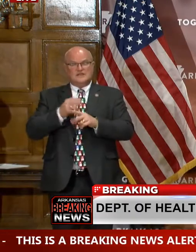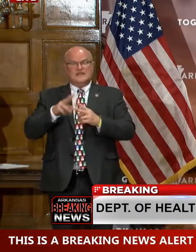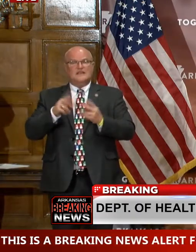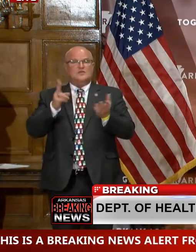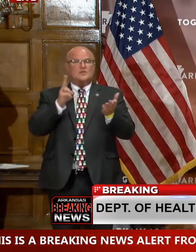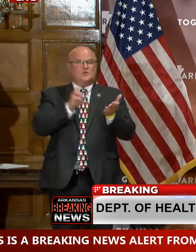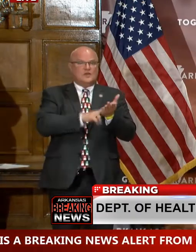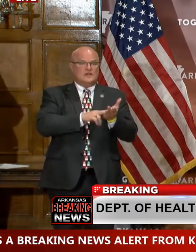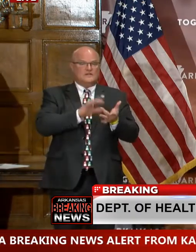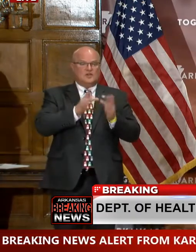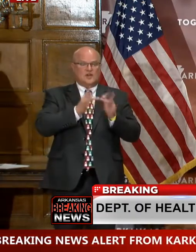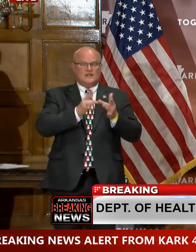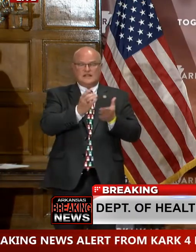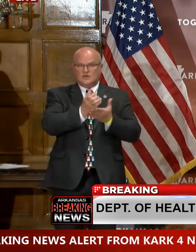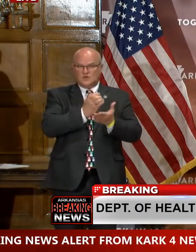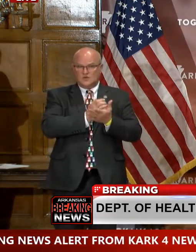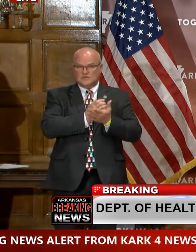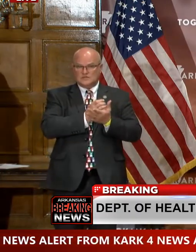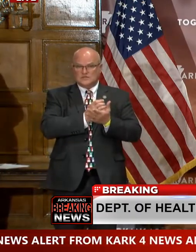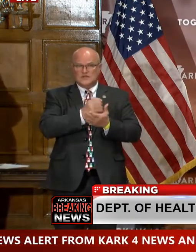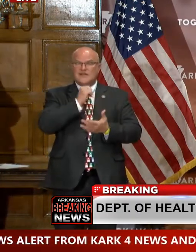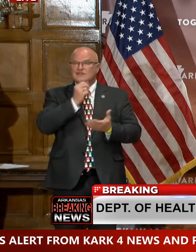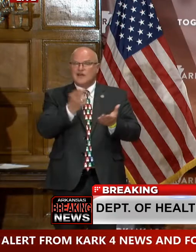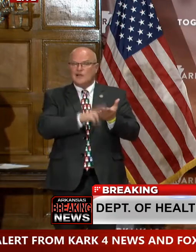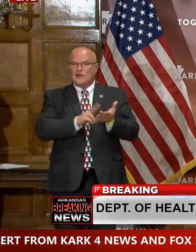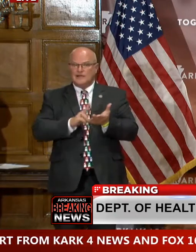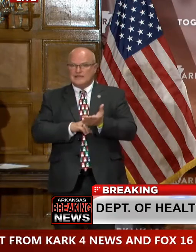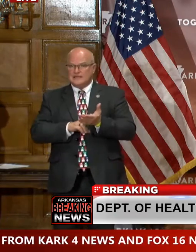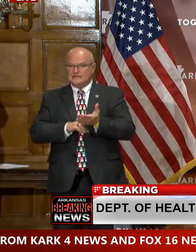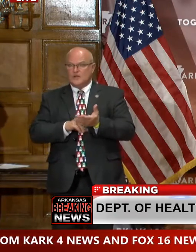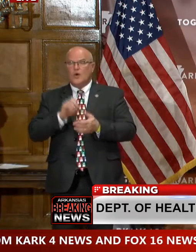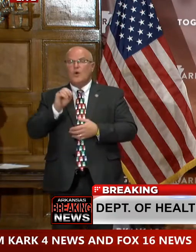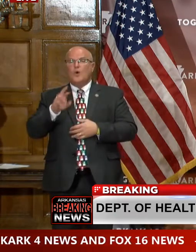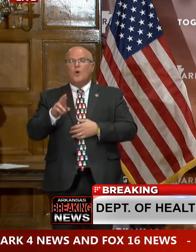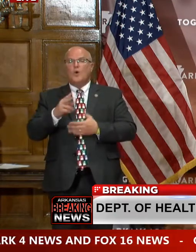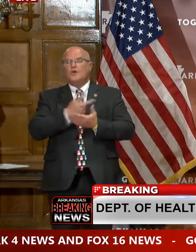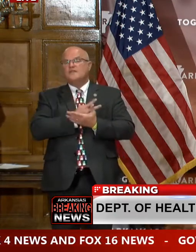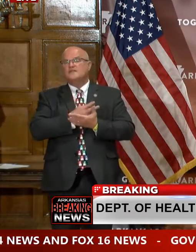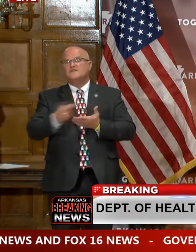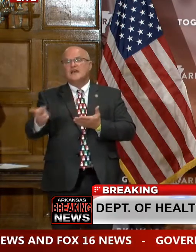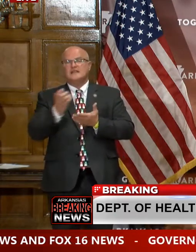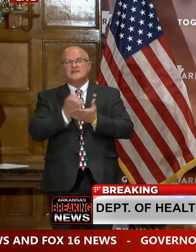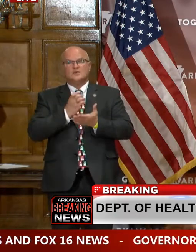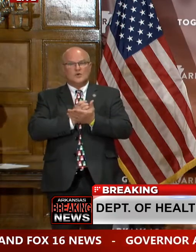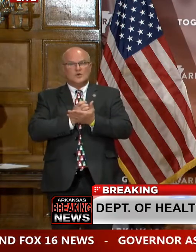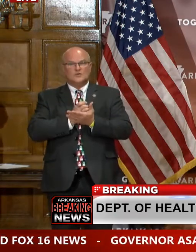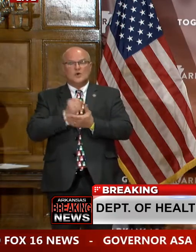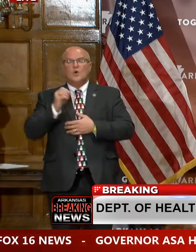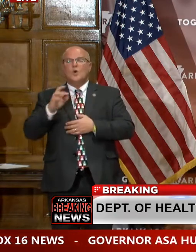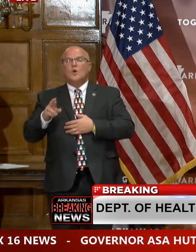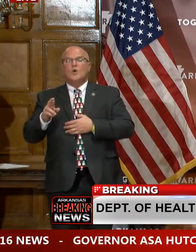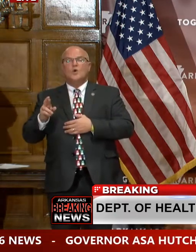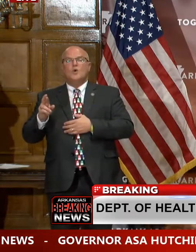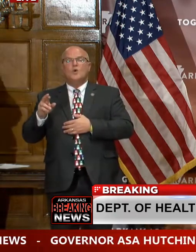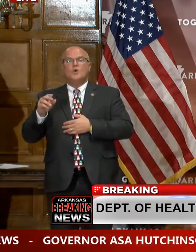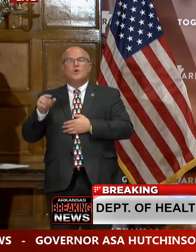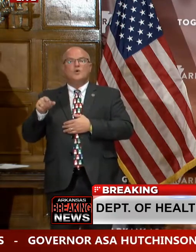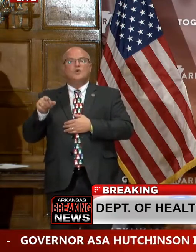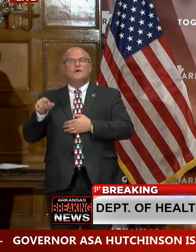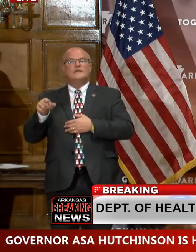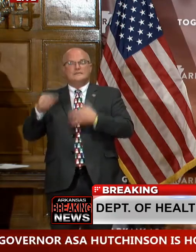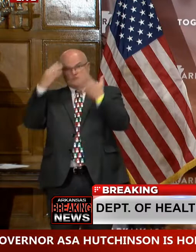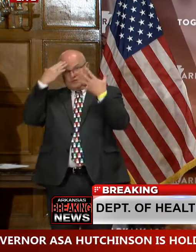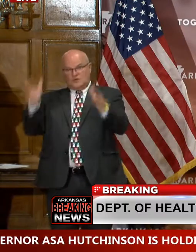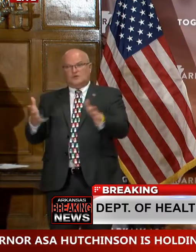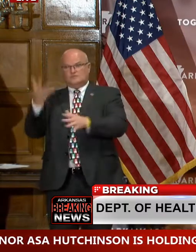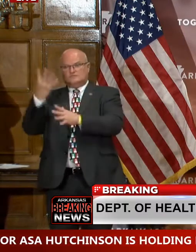registered for online courses and are not logging in, or they are failing those courses, or we don't